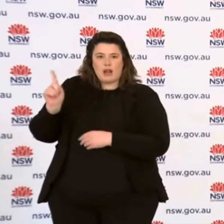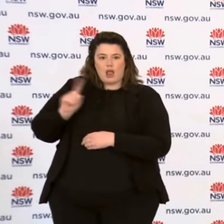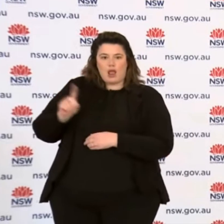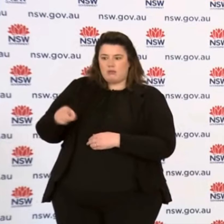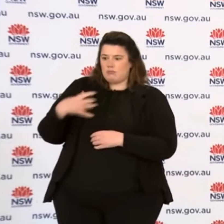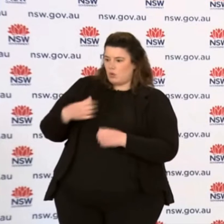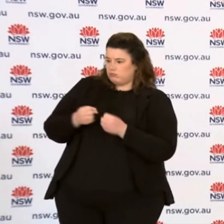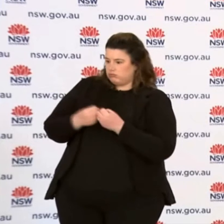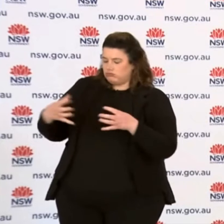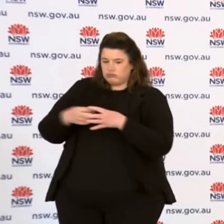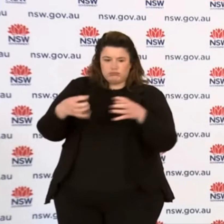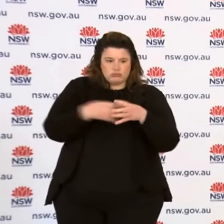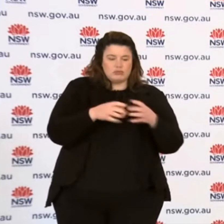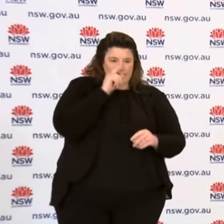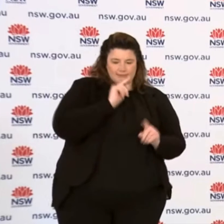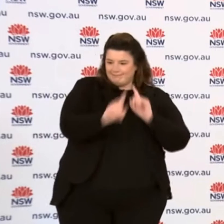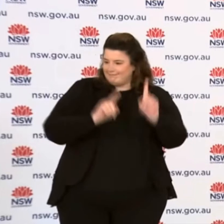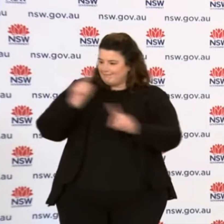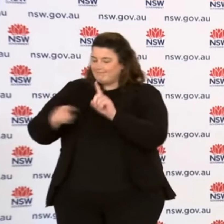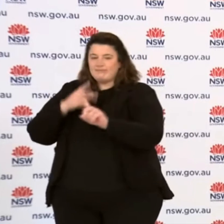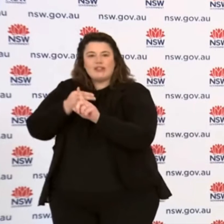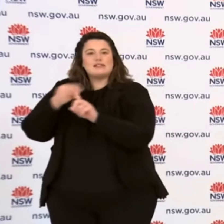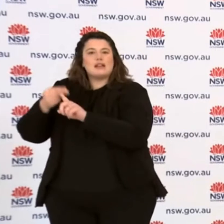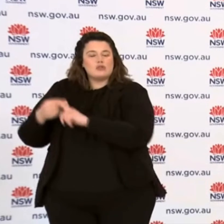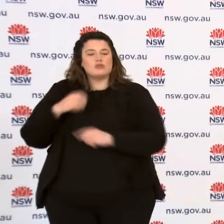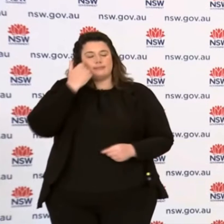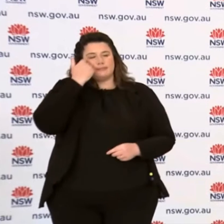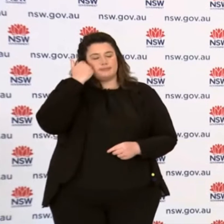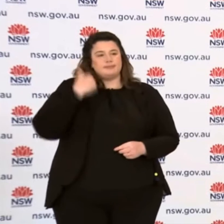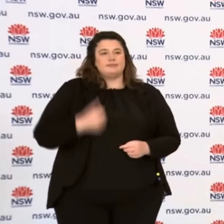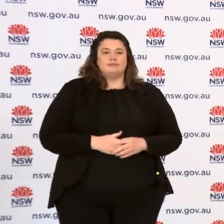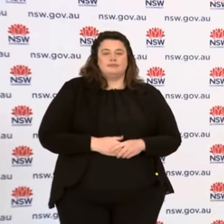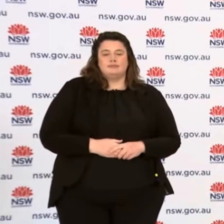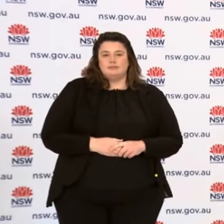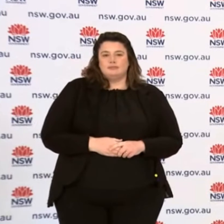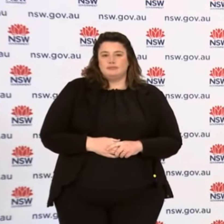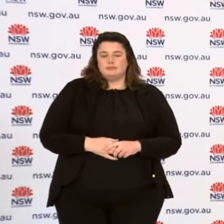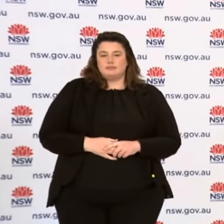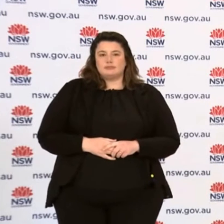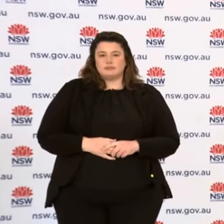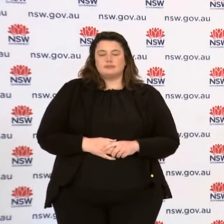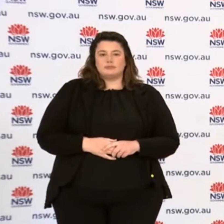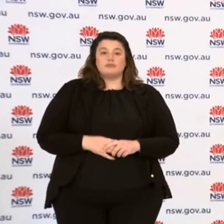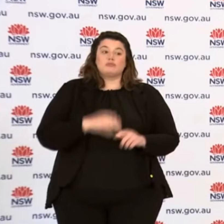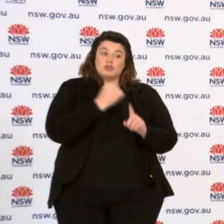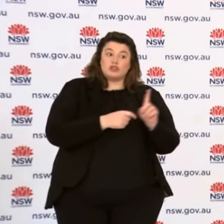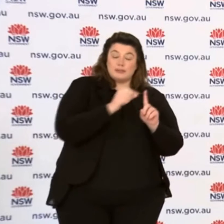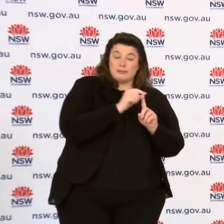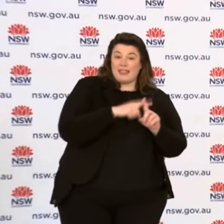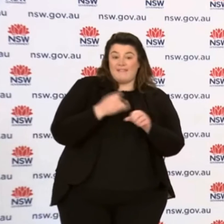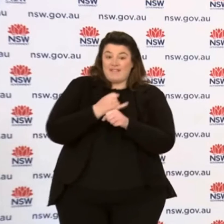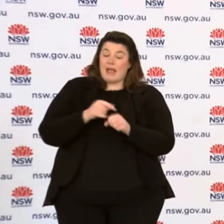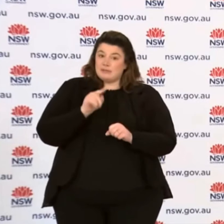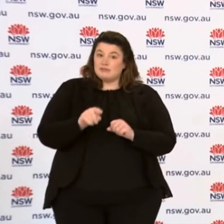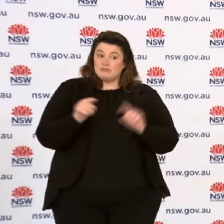of the federal government in terms of, well, certainly the GPs are definitely, and to a degree the pharmacists are.